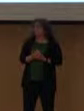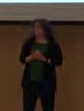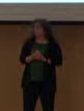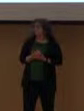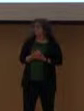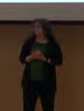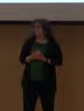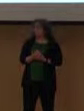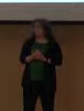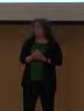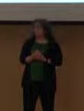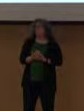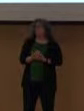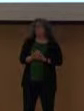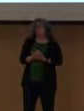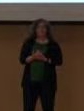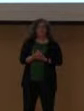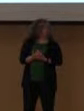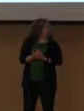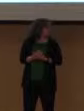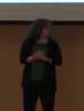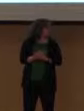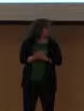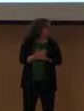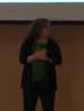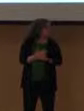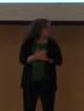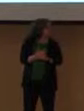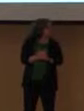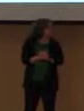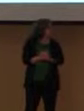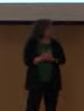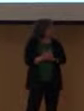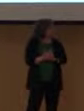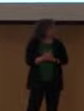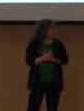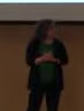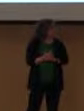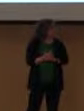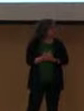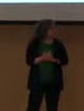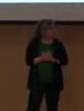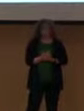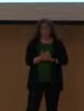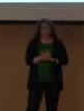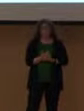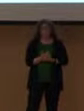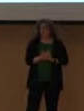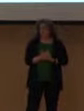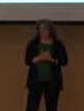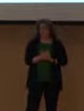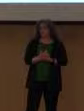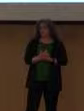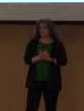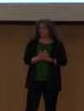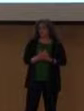be harder. I'm not sure. I'm sure it complicates the matter in the